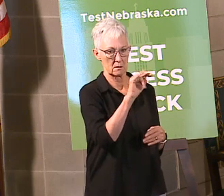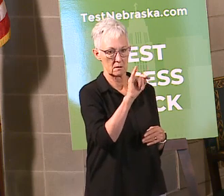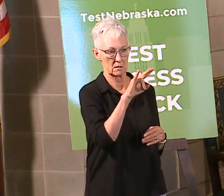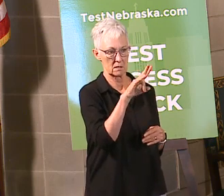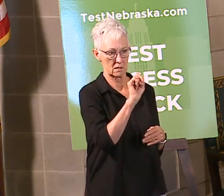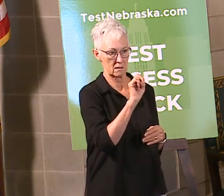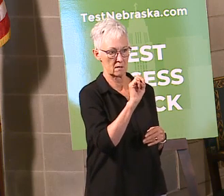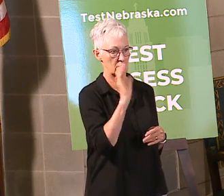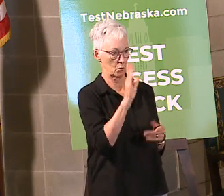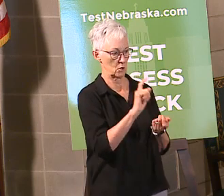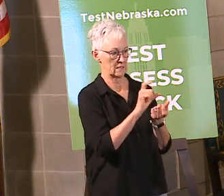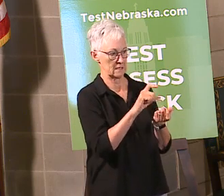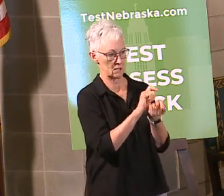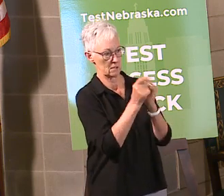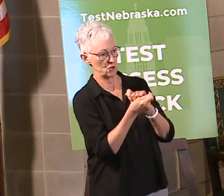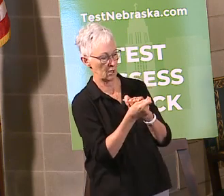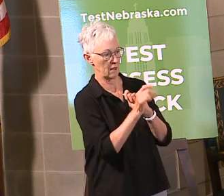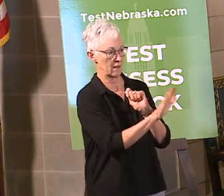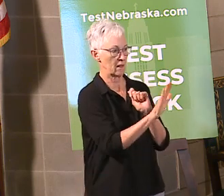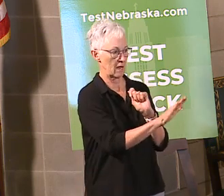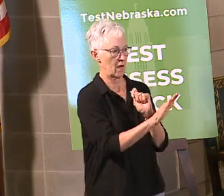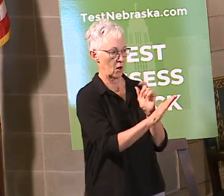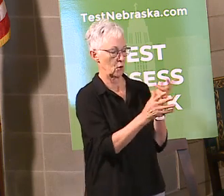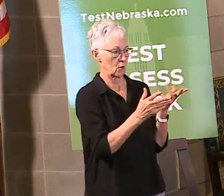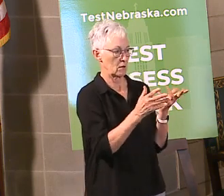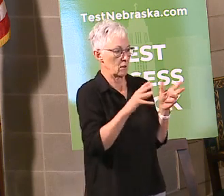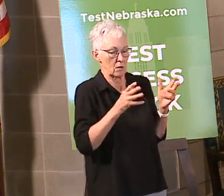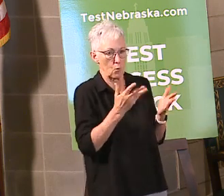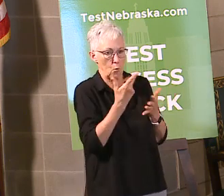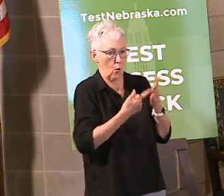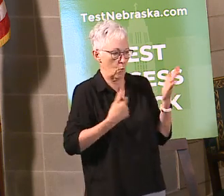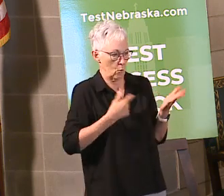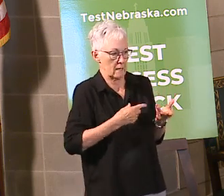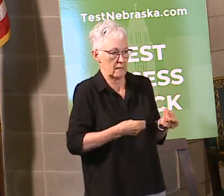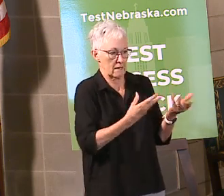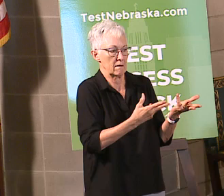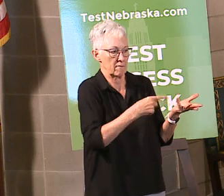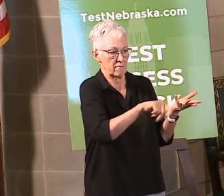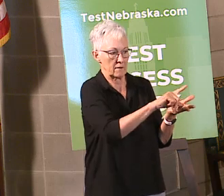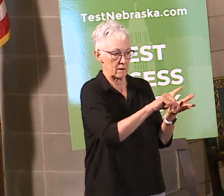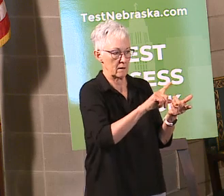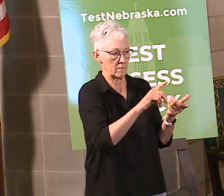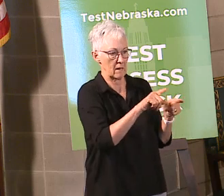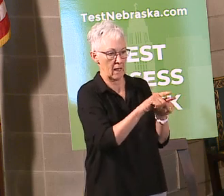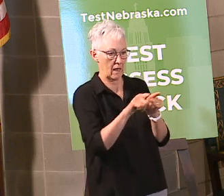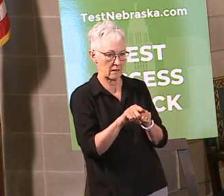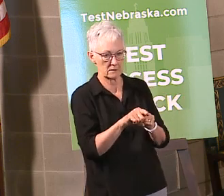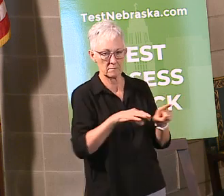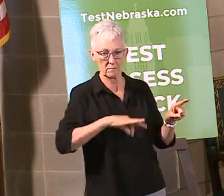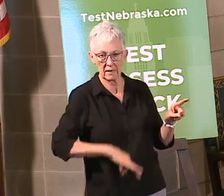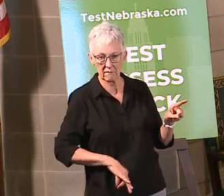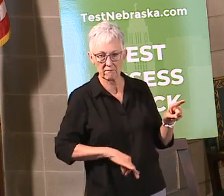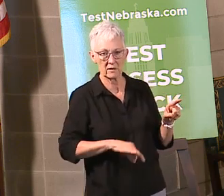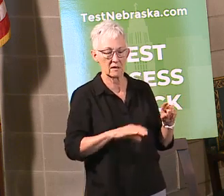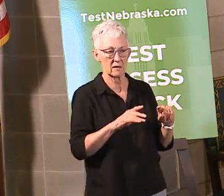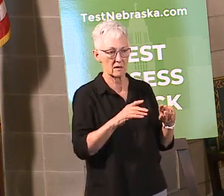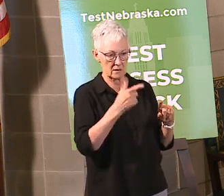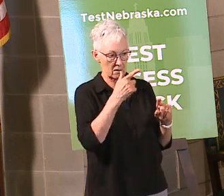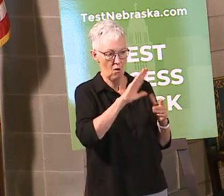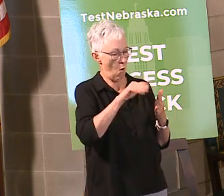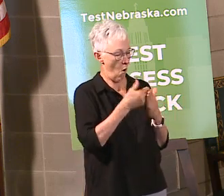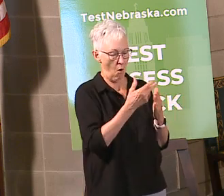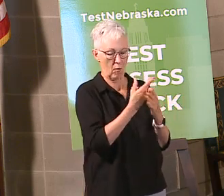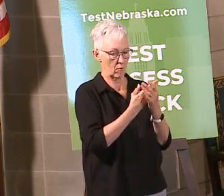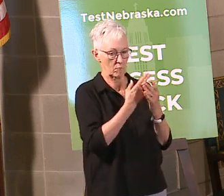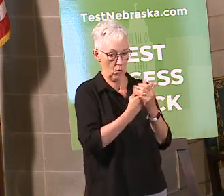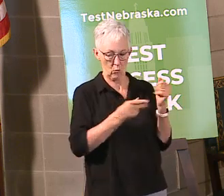need to be changed with regard to what's going to be able to be possible for that incentive bill based upon the change in the revenues and pandemic. So I think they both